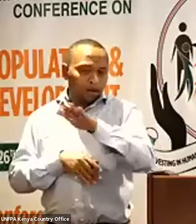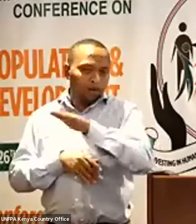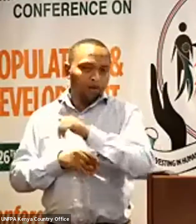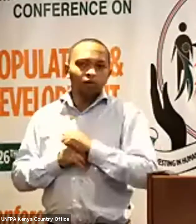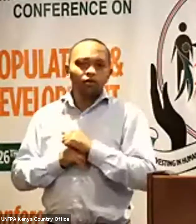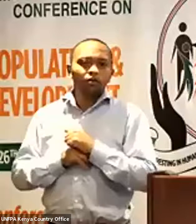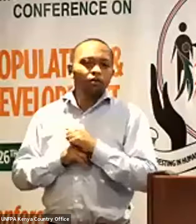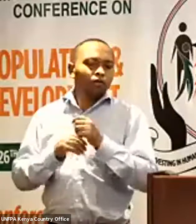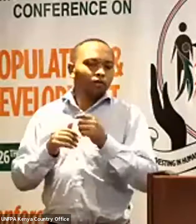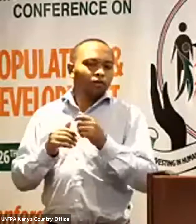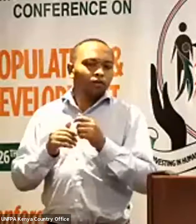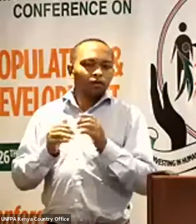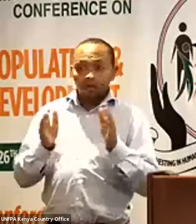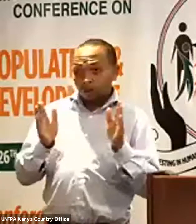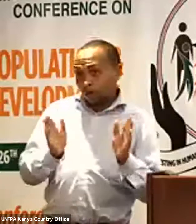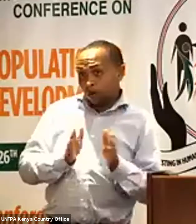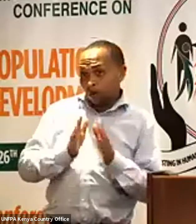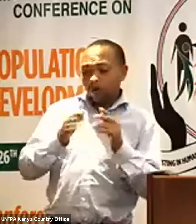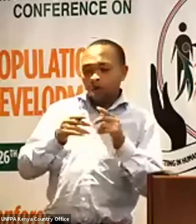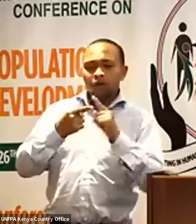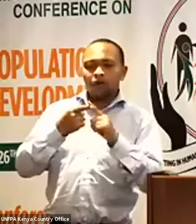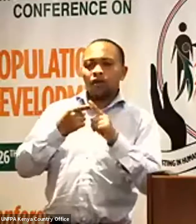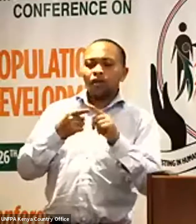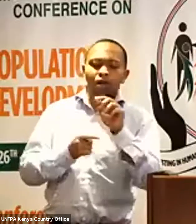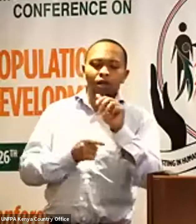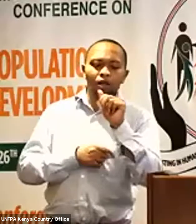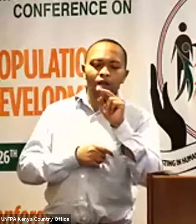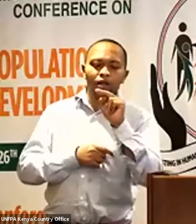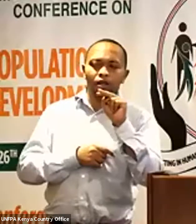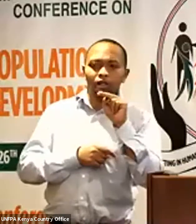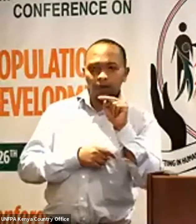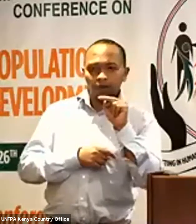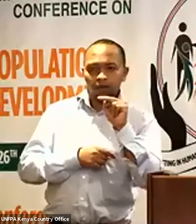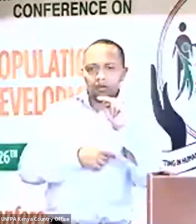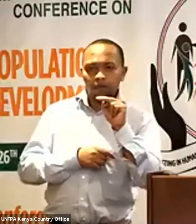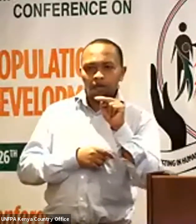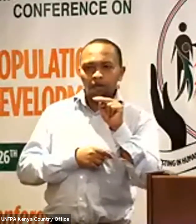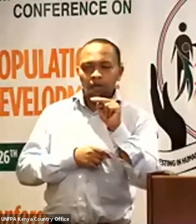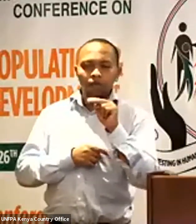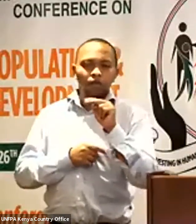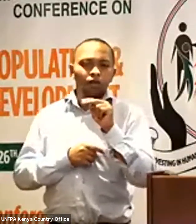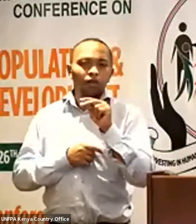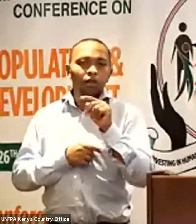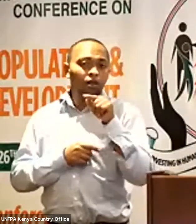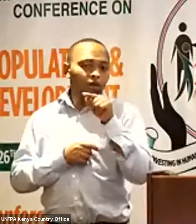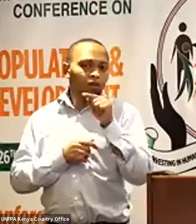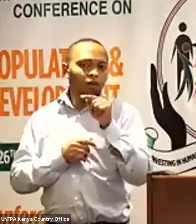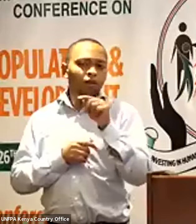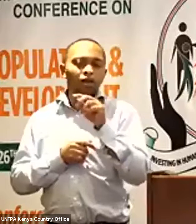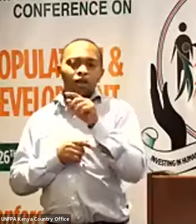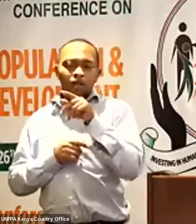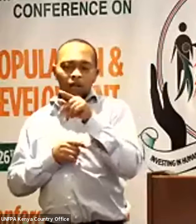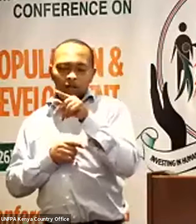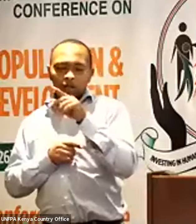theme is chaired by Dr. Ann Kasakala. Presenters is Dr. Peter Nyakwara,